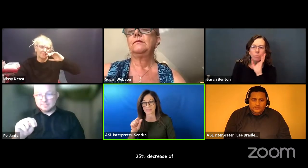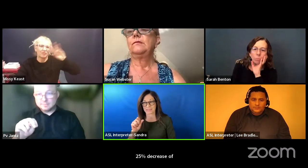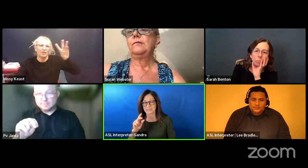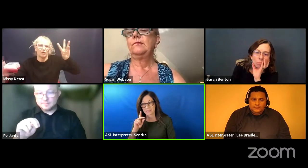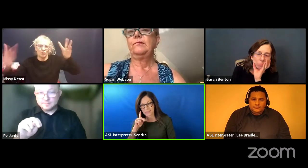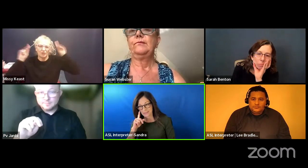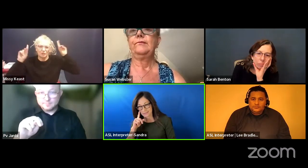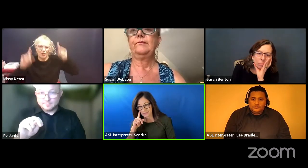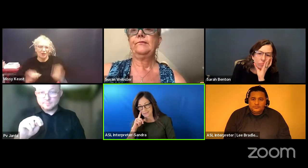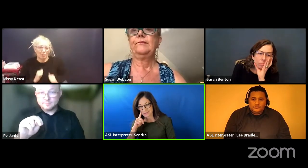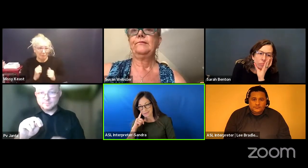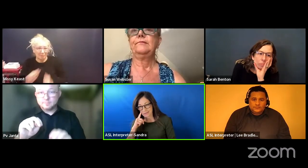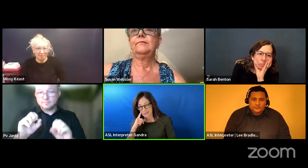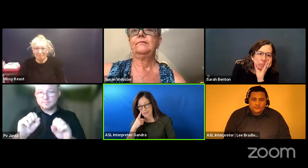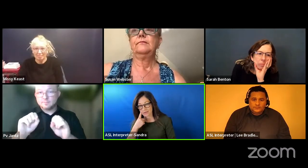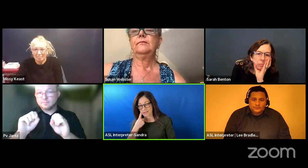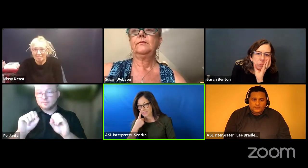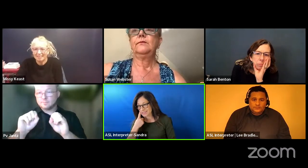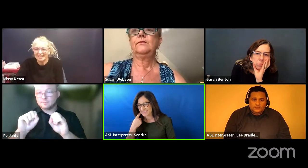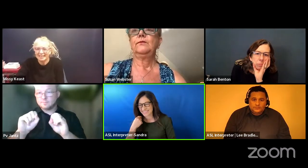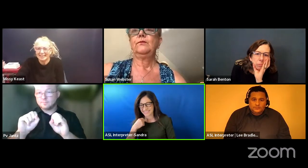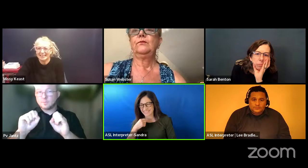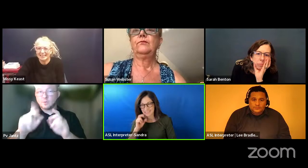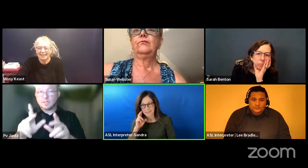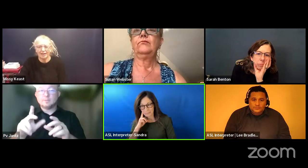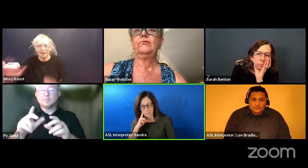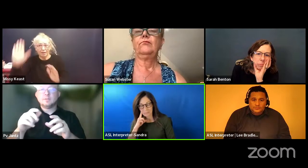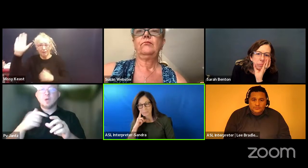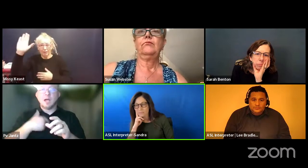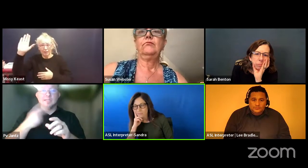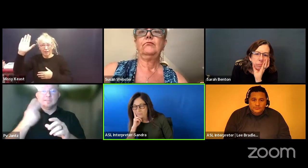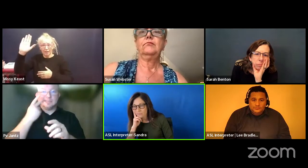it passes, okay.